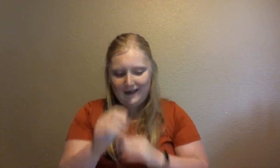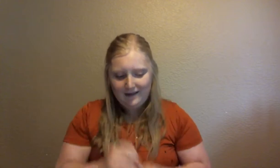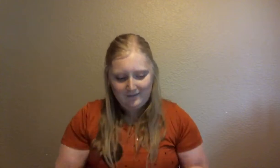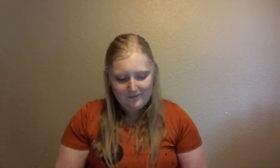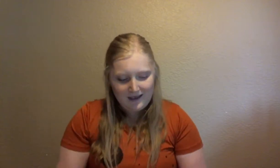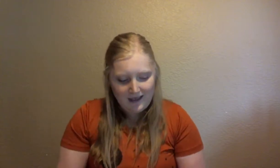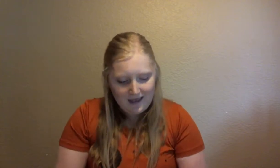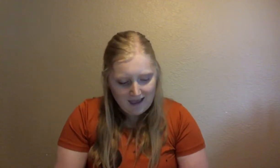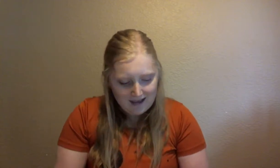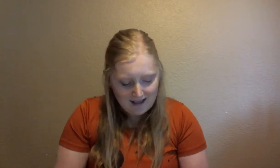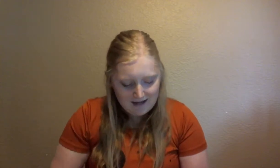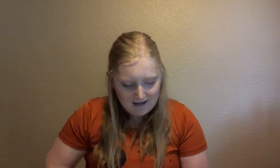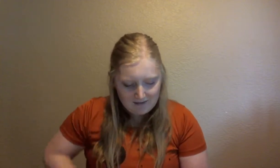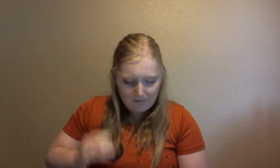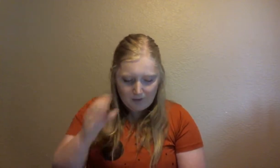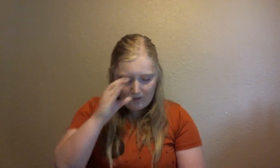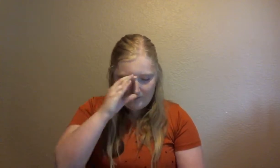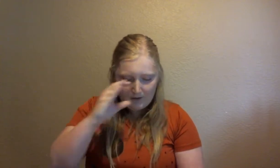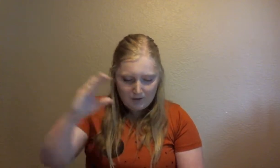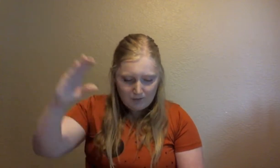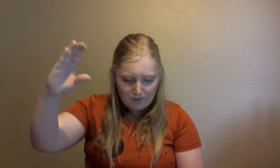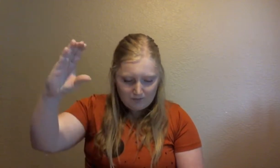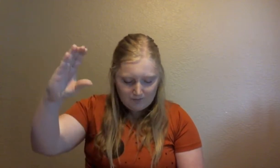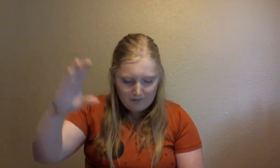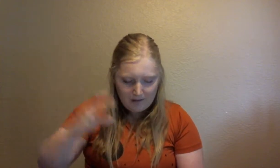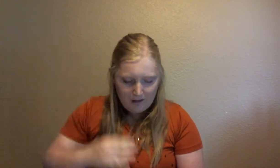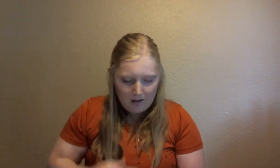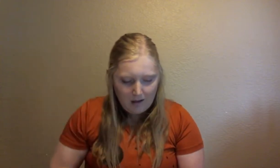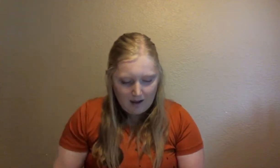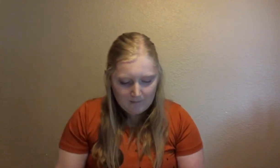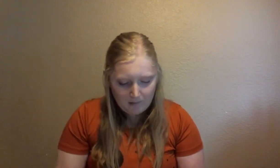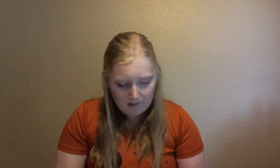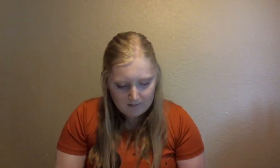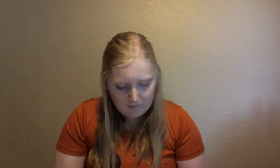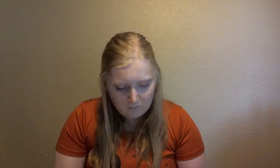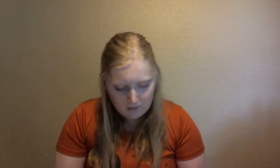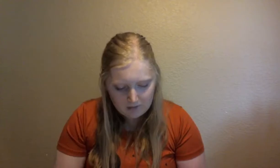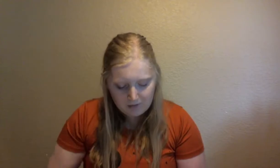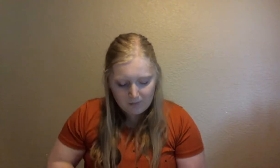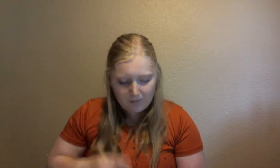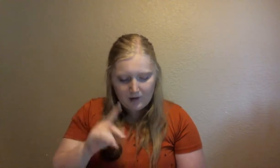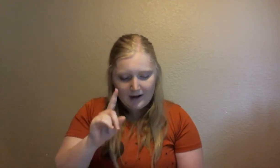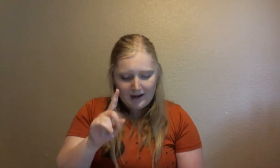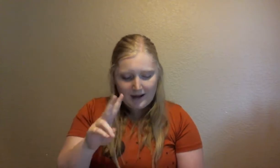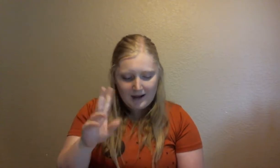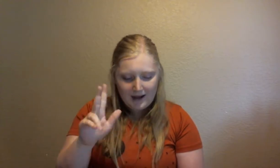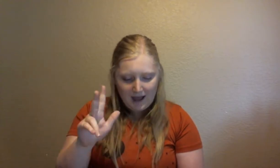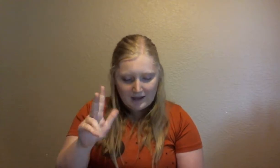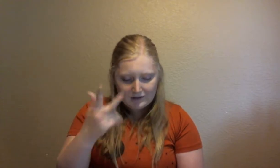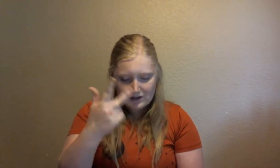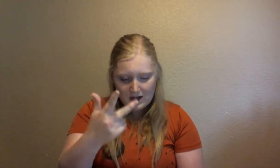rocket and headed for the moon. On board were three